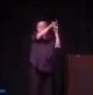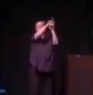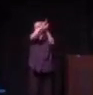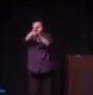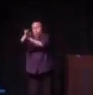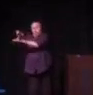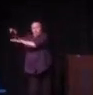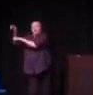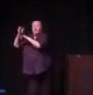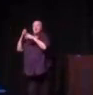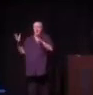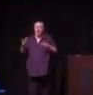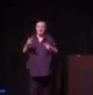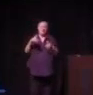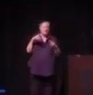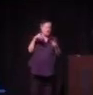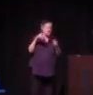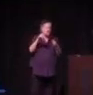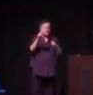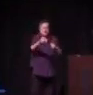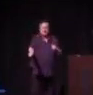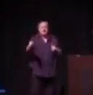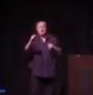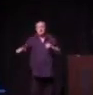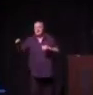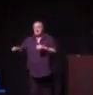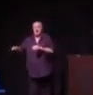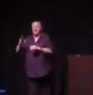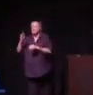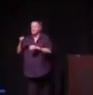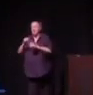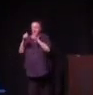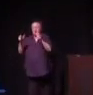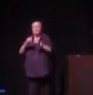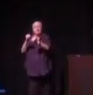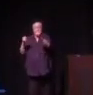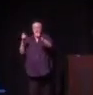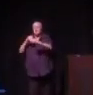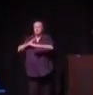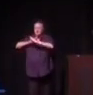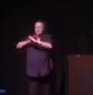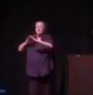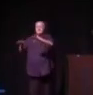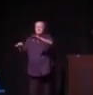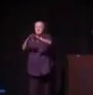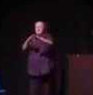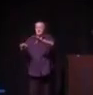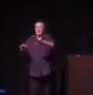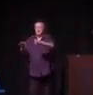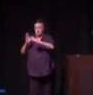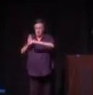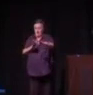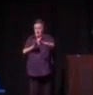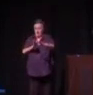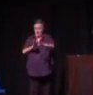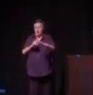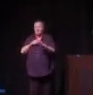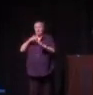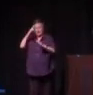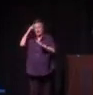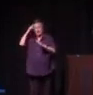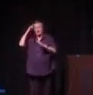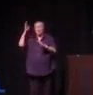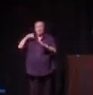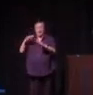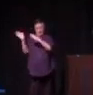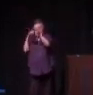in fact, a little, I want to say past it, Cathedral Oaks, that mobile home park. Oh, yes. That is part